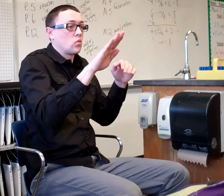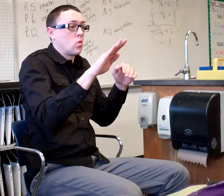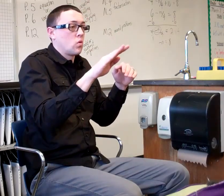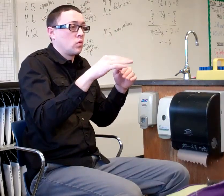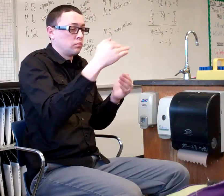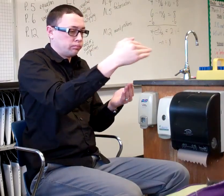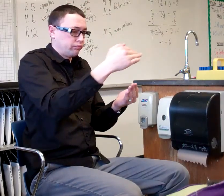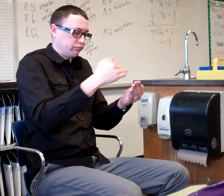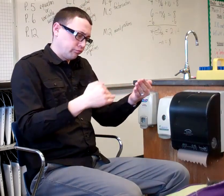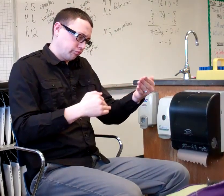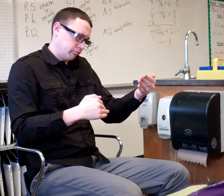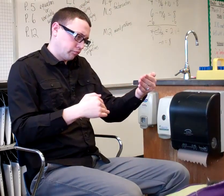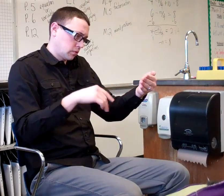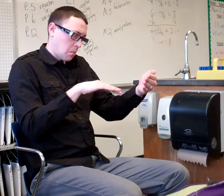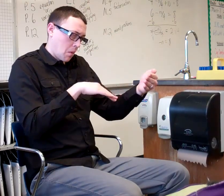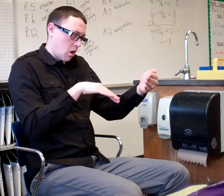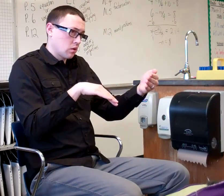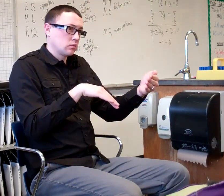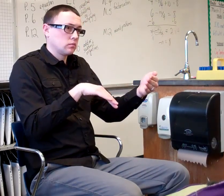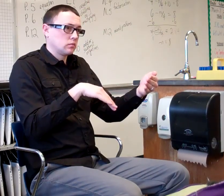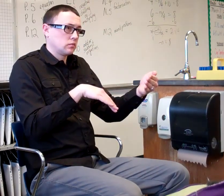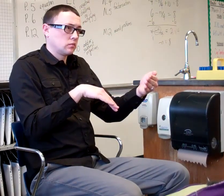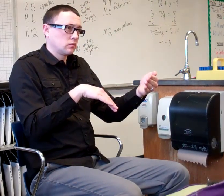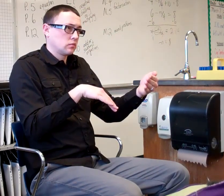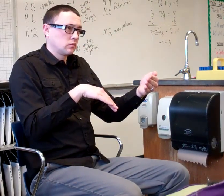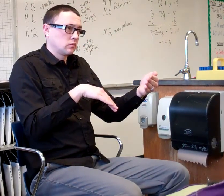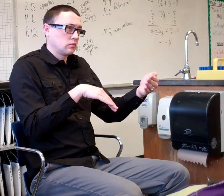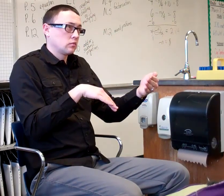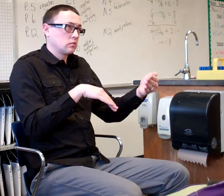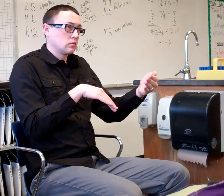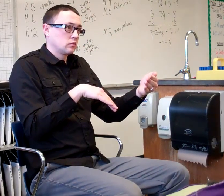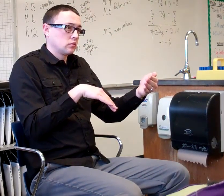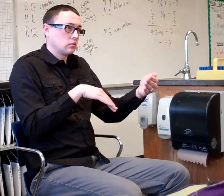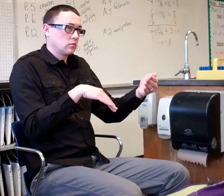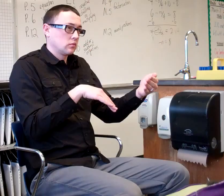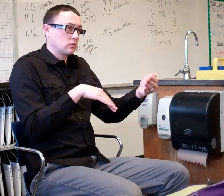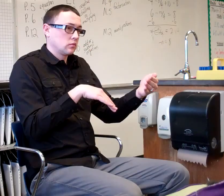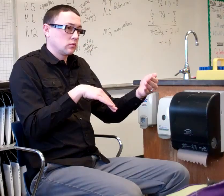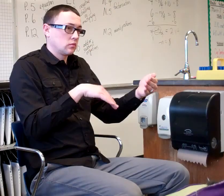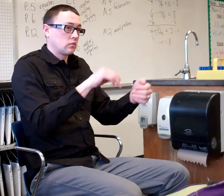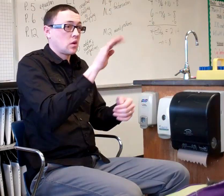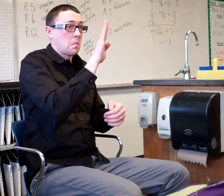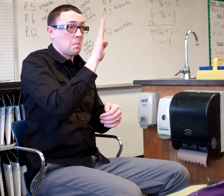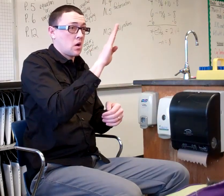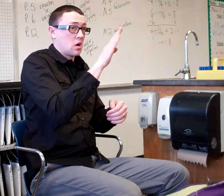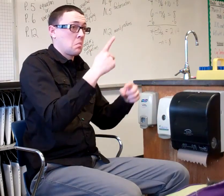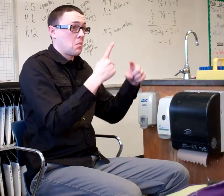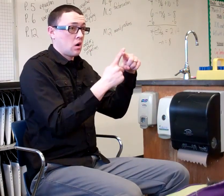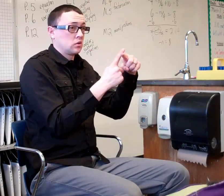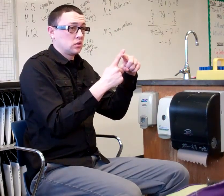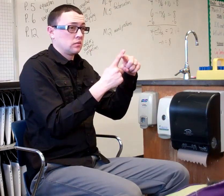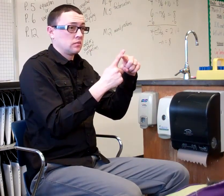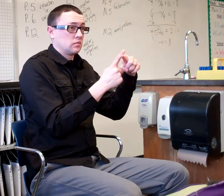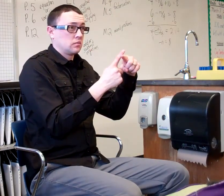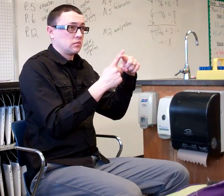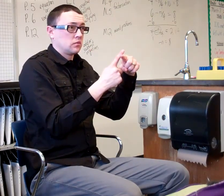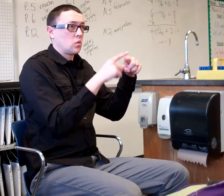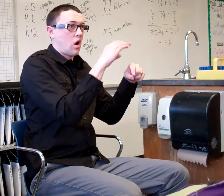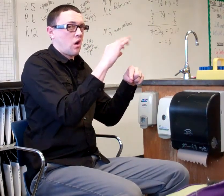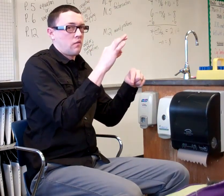to that with you guys in this class period. On the bottom of your handout, it's talked about be positive. Anybody got that in front of